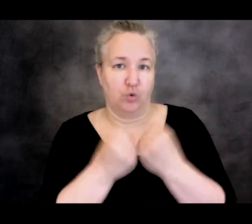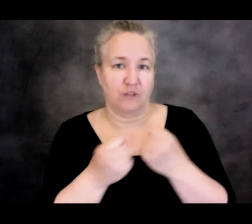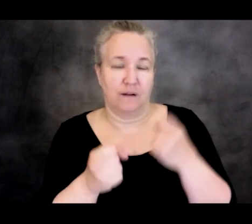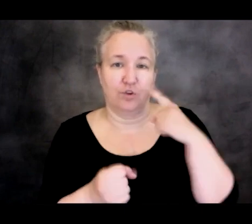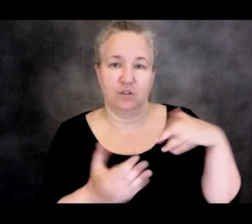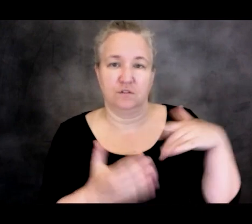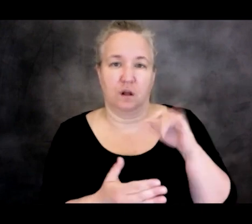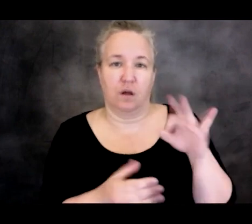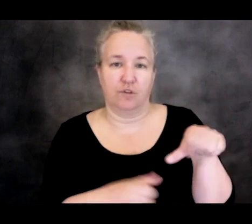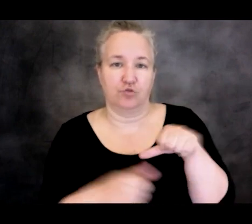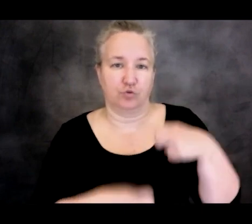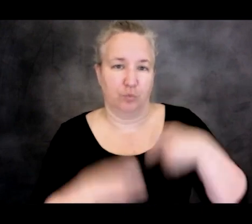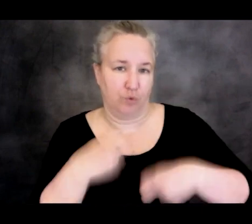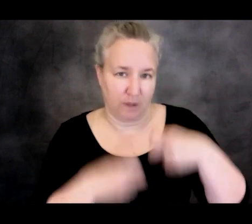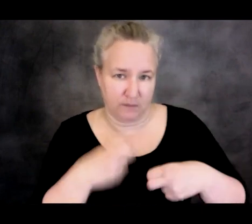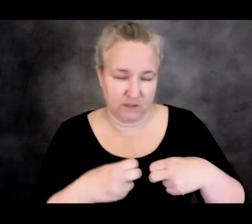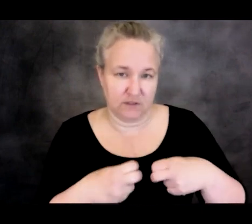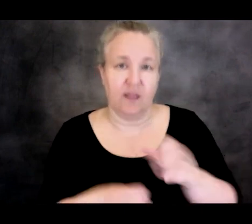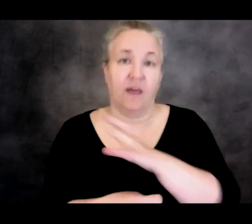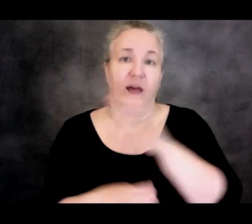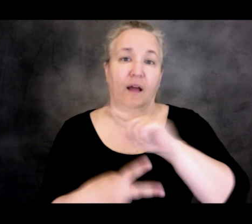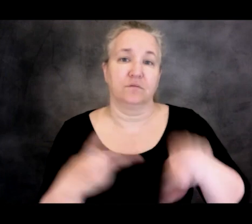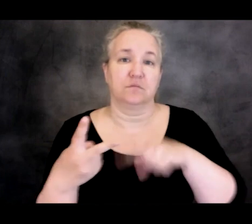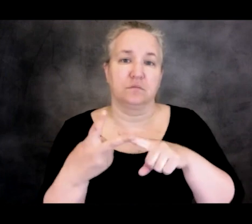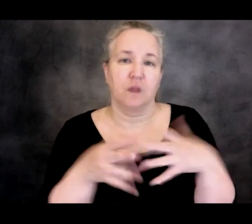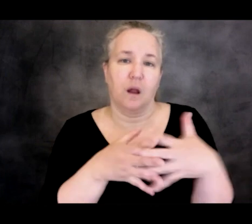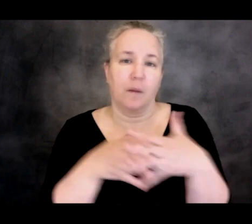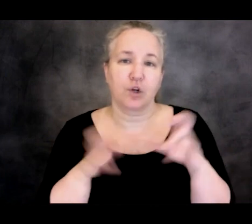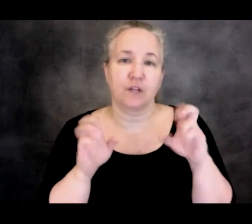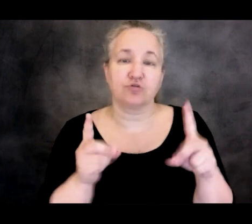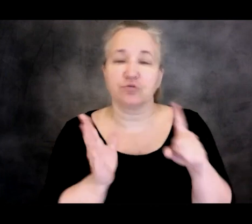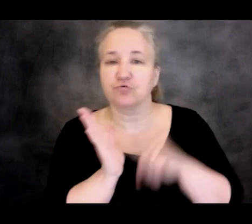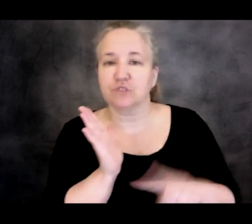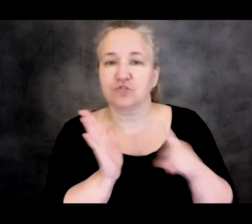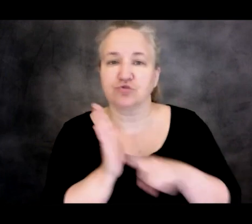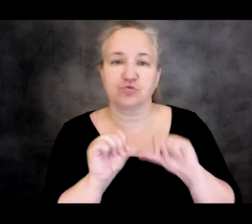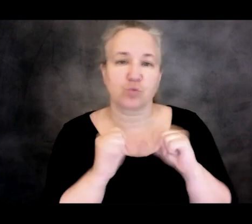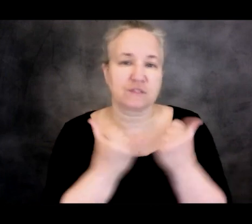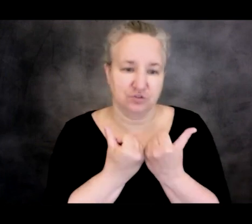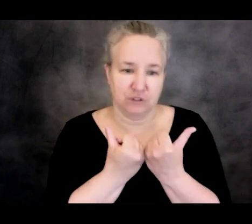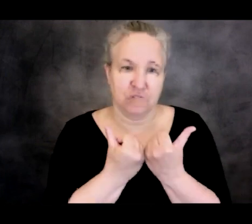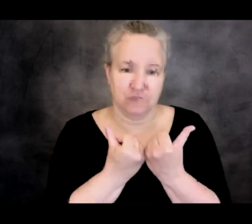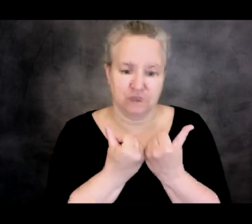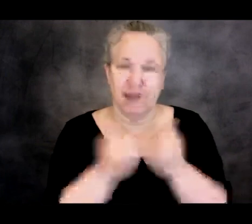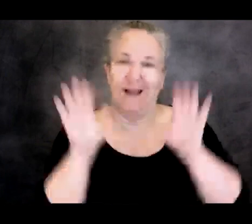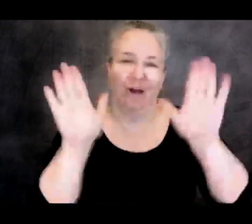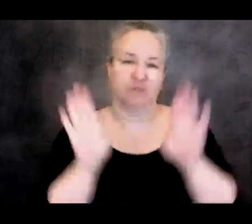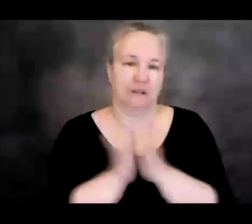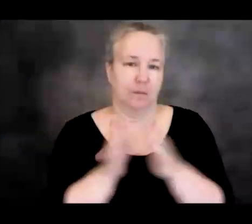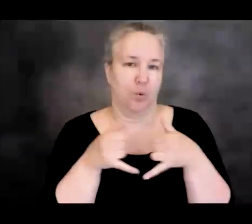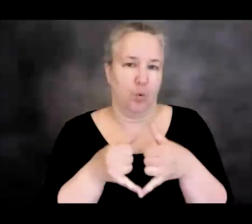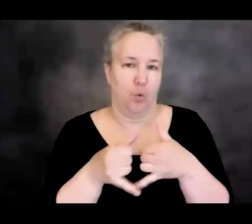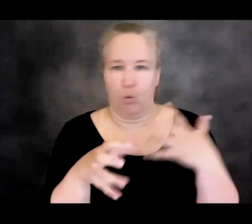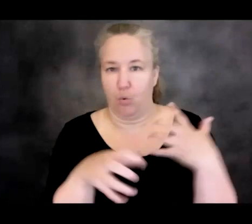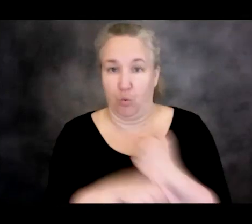of Social Problems, and the American Education Research Association Outstanding Book Award. It